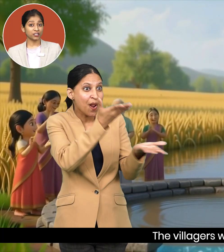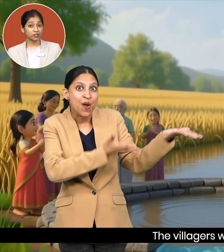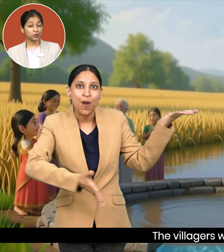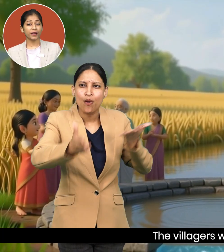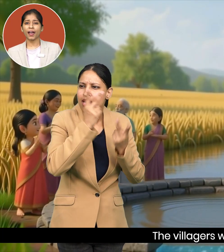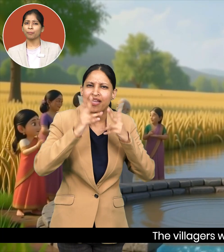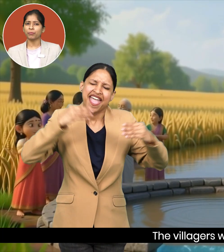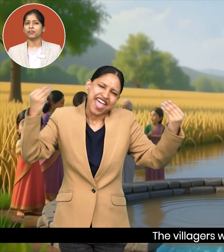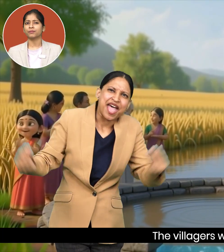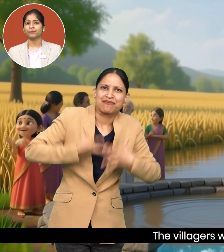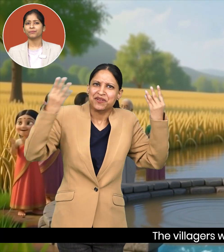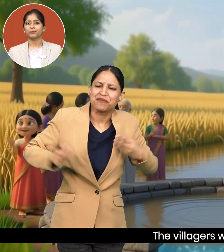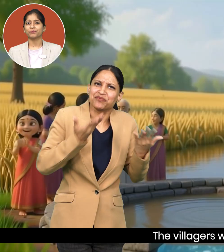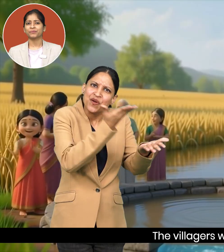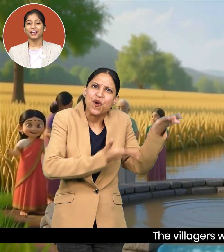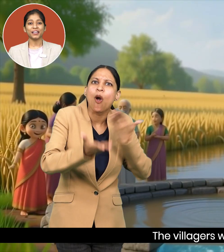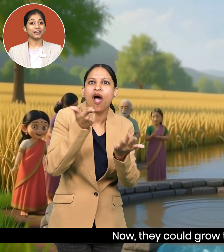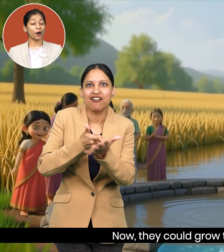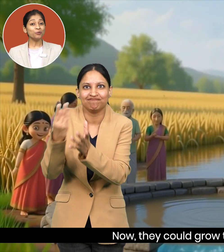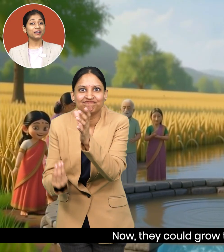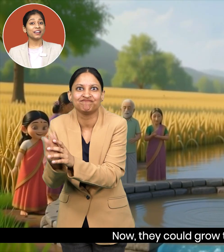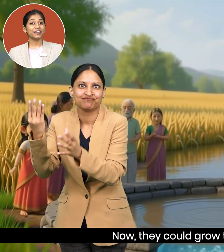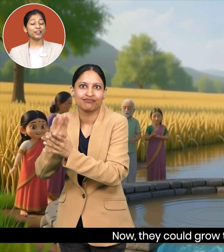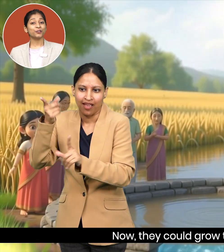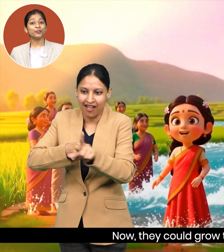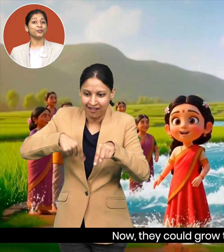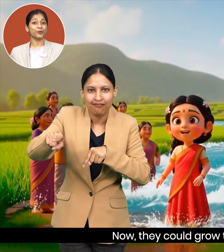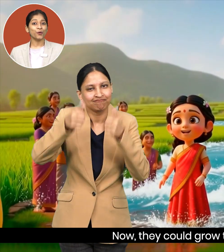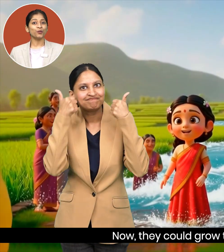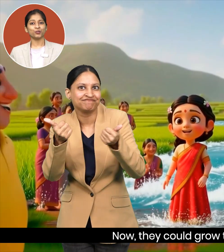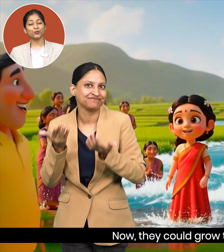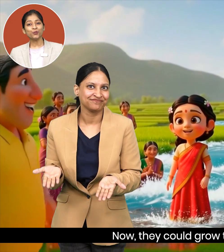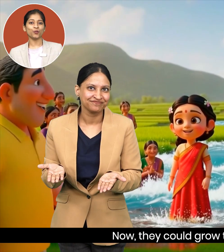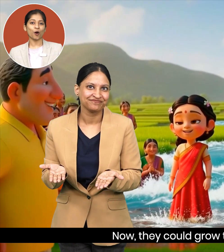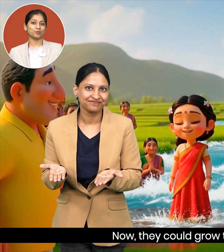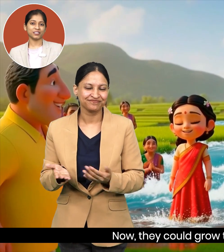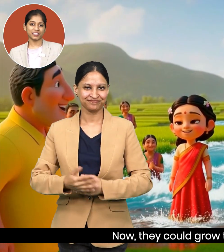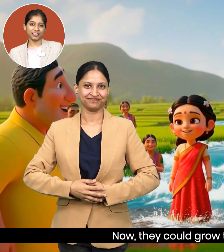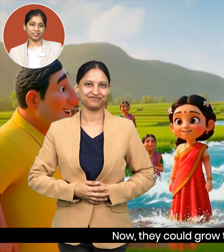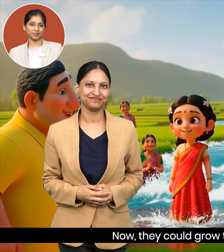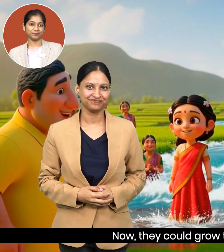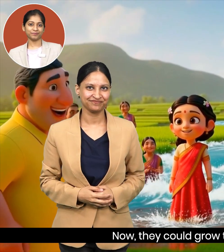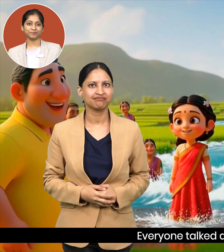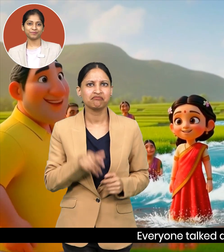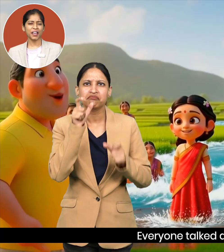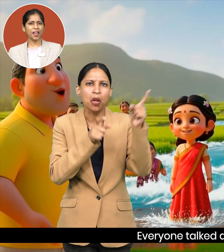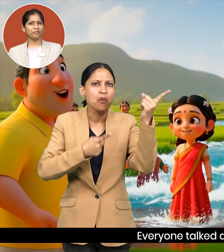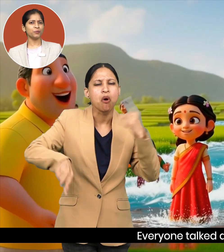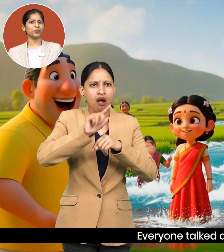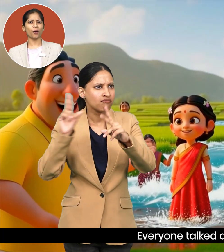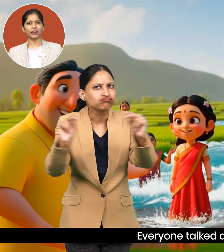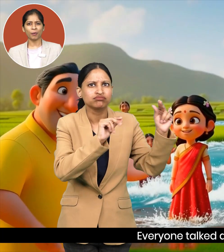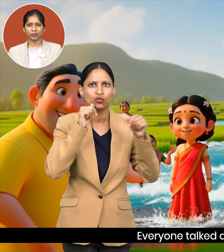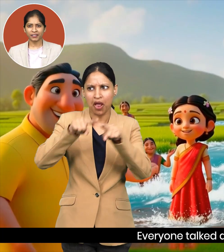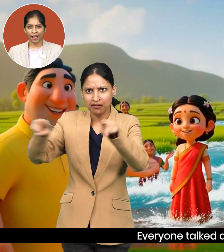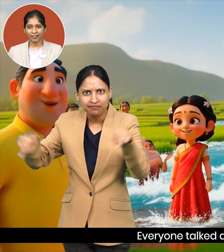The villagers were happy. Now they could grow 2 crops this year.